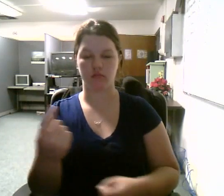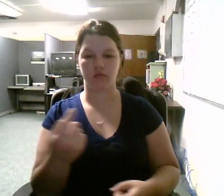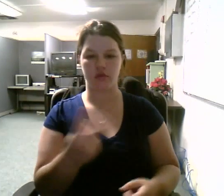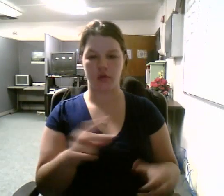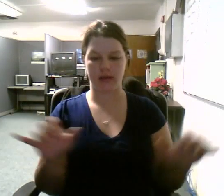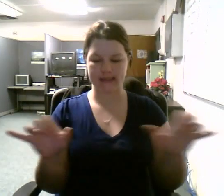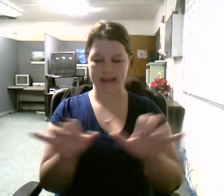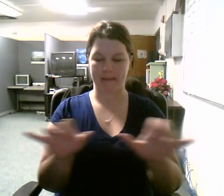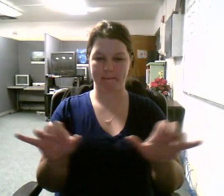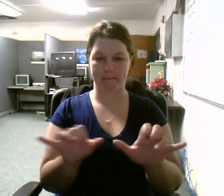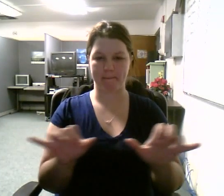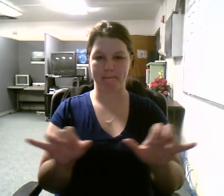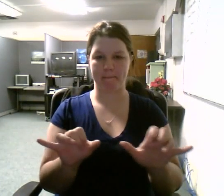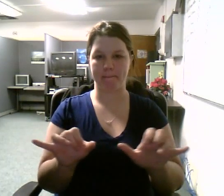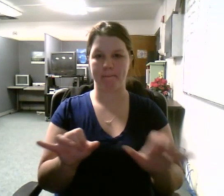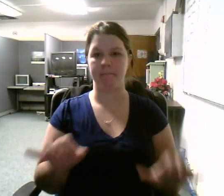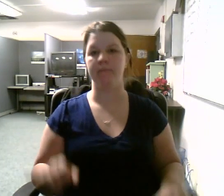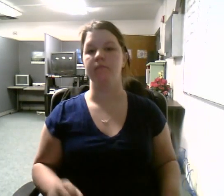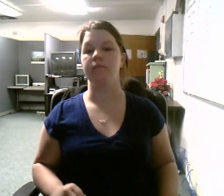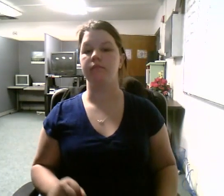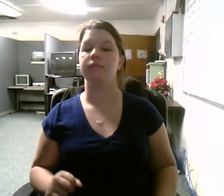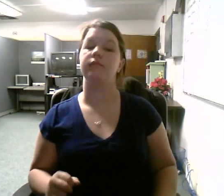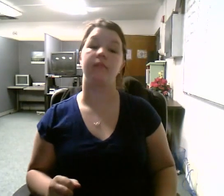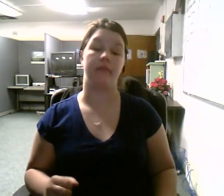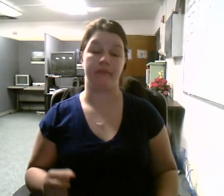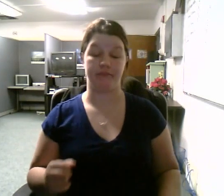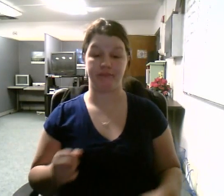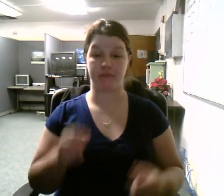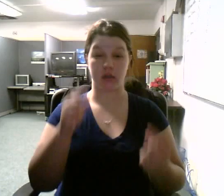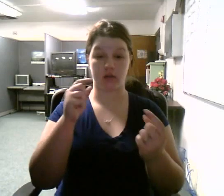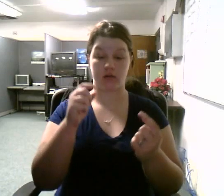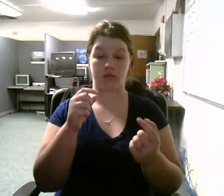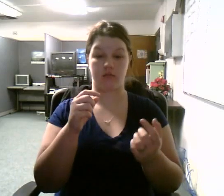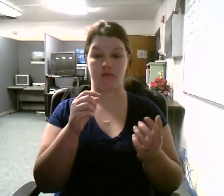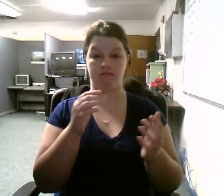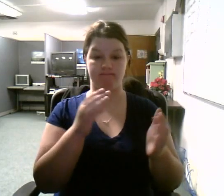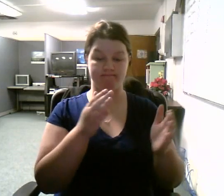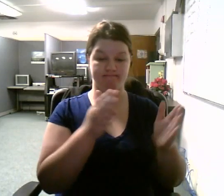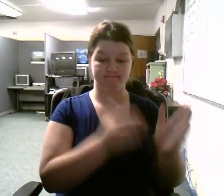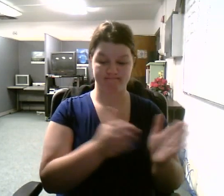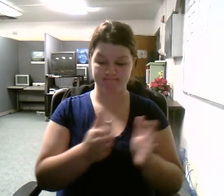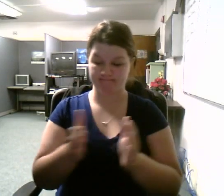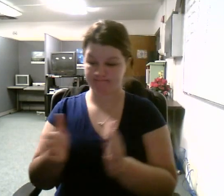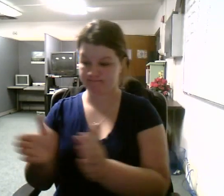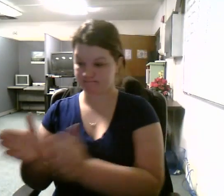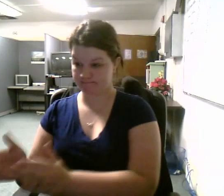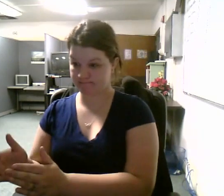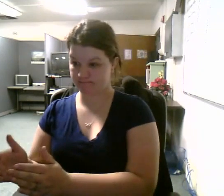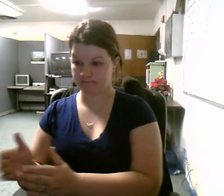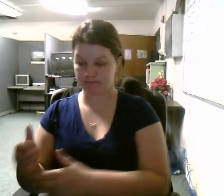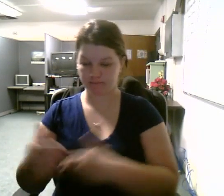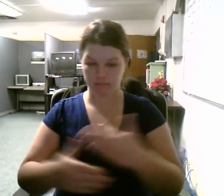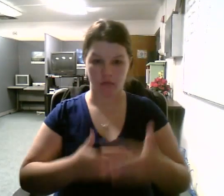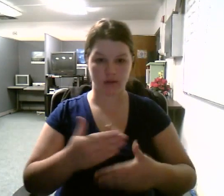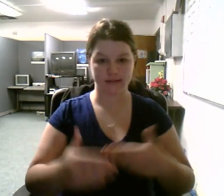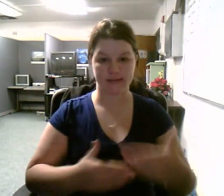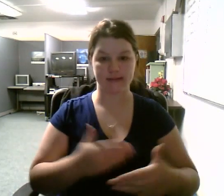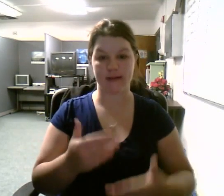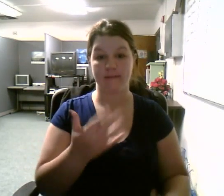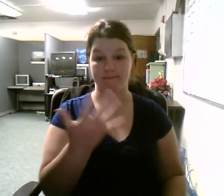certain steps in this process, and we have 5 basic phases in the life cycle of a cell.